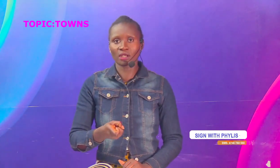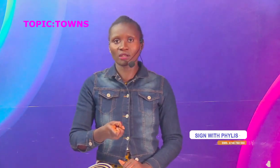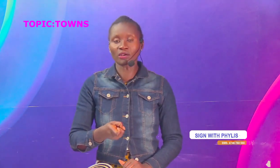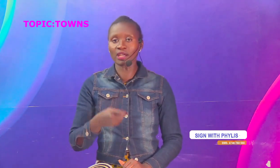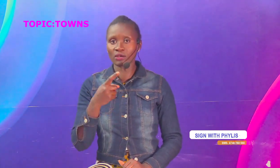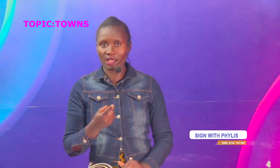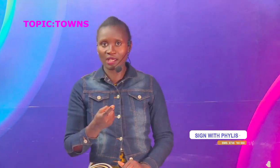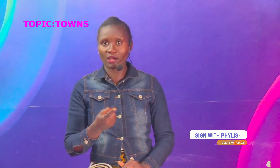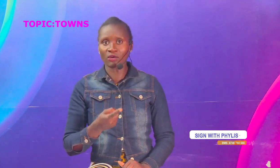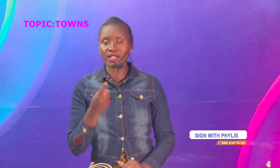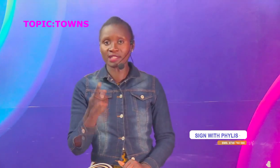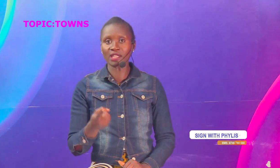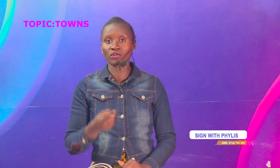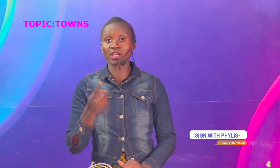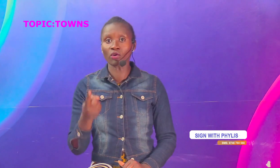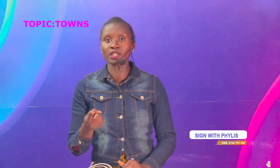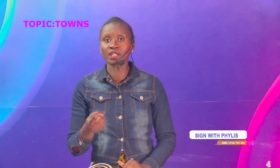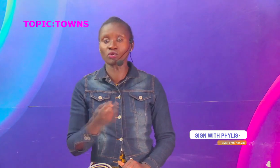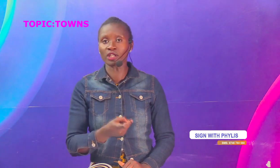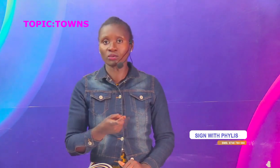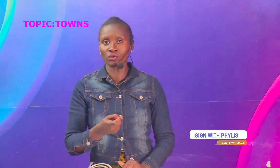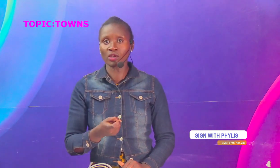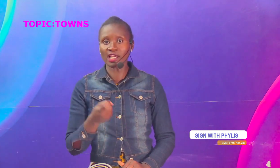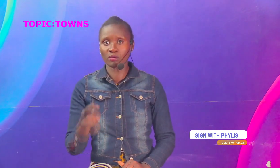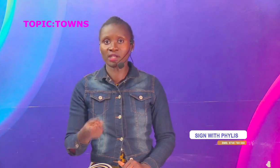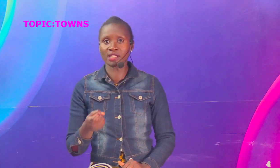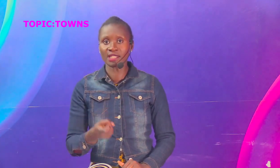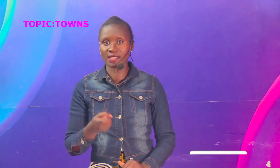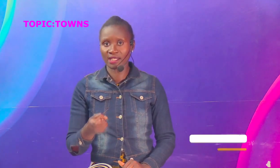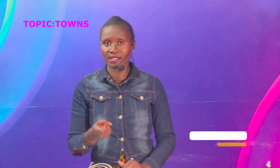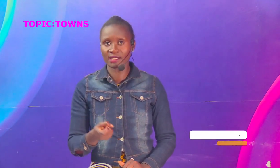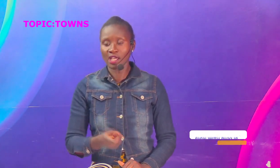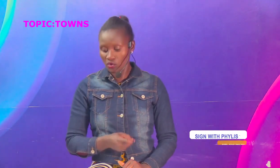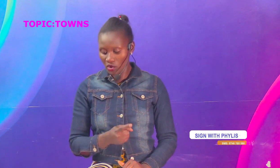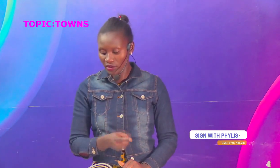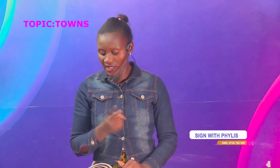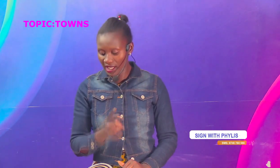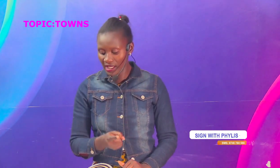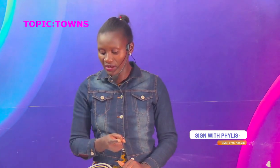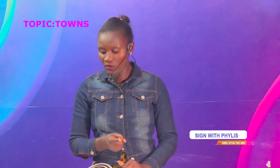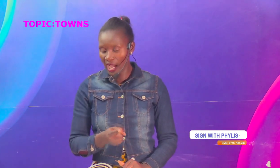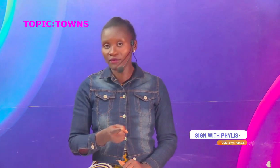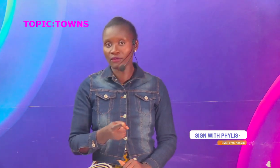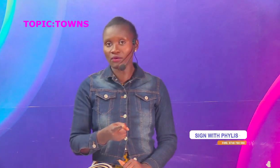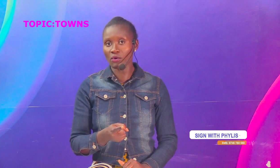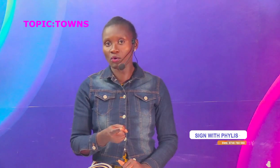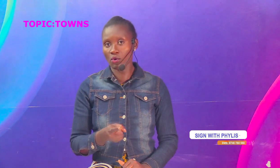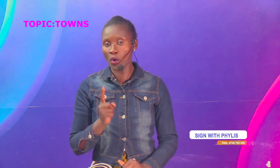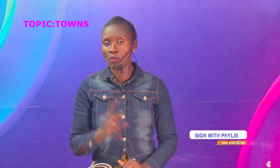can use on the sentence or on the content that you want to express that sentence. So on the other hand, we have Webuye. How